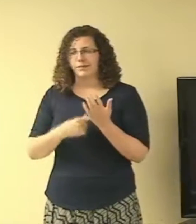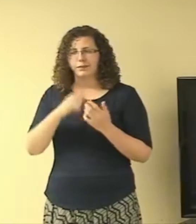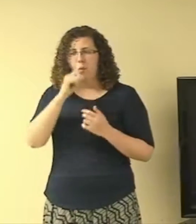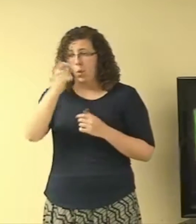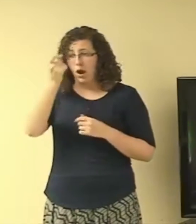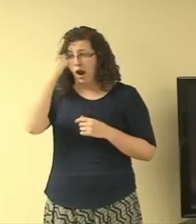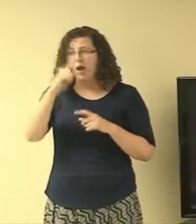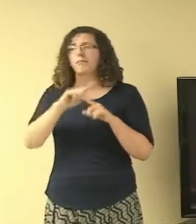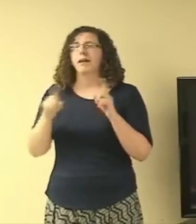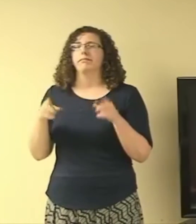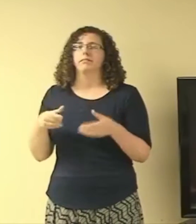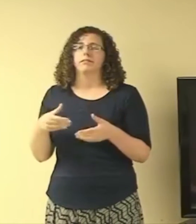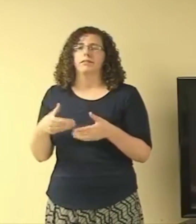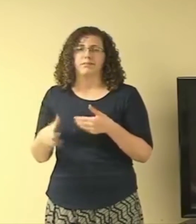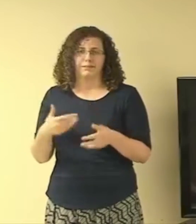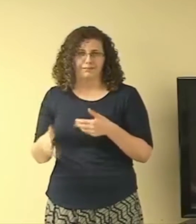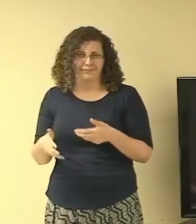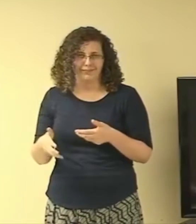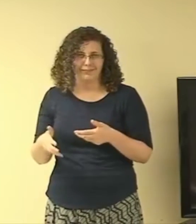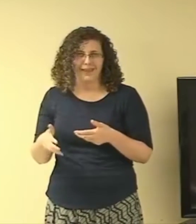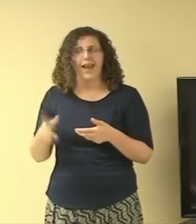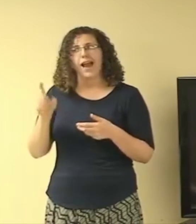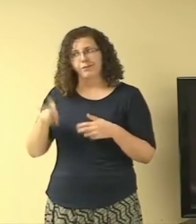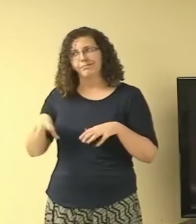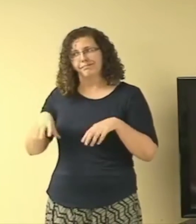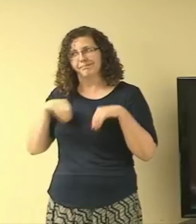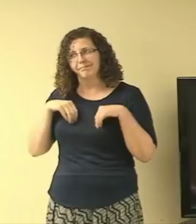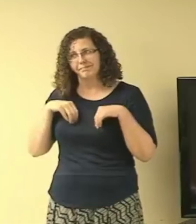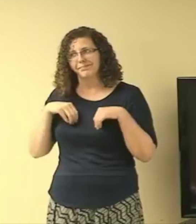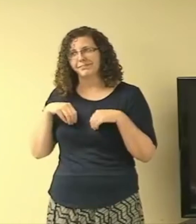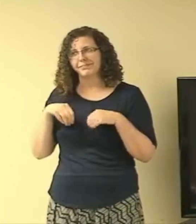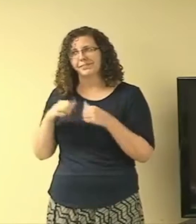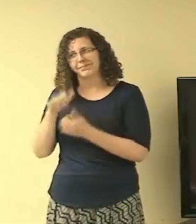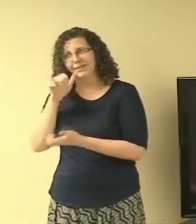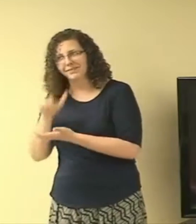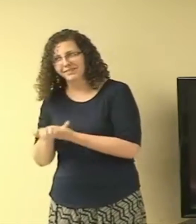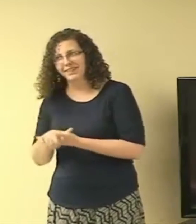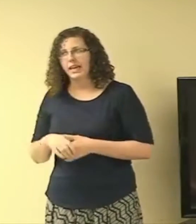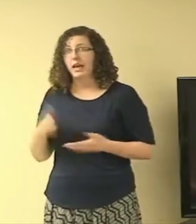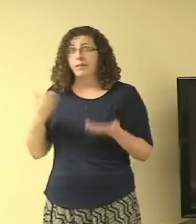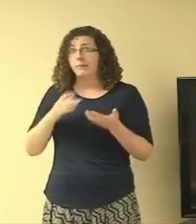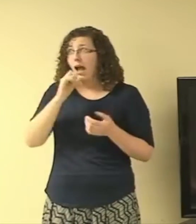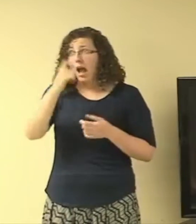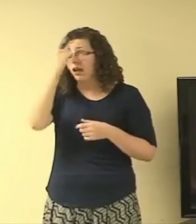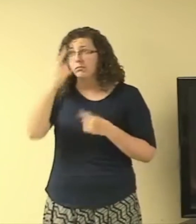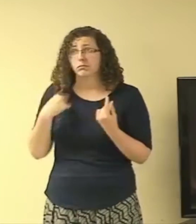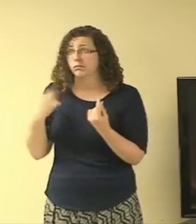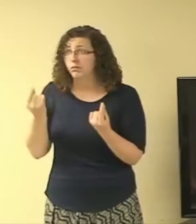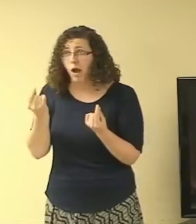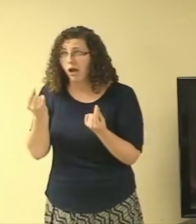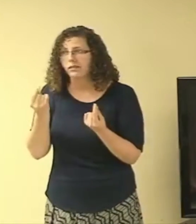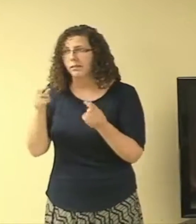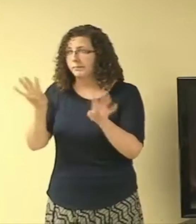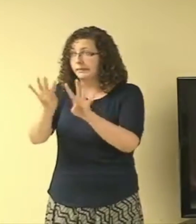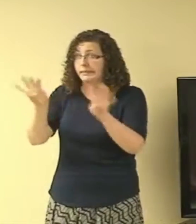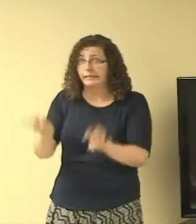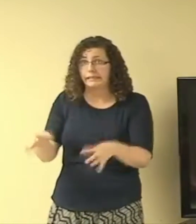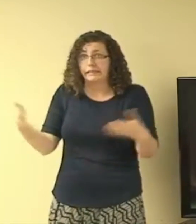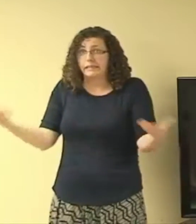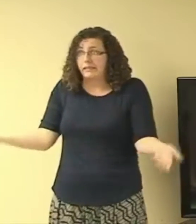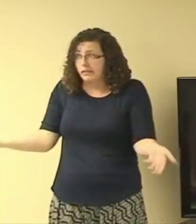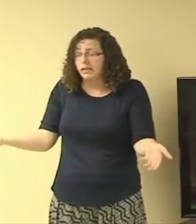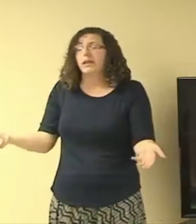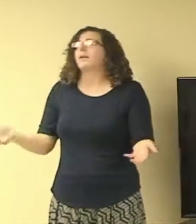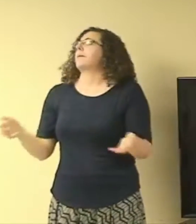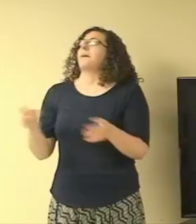it doesn't matter. We still got to do what we're supposed to do. We don't always know what it is. It's a mystery.